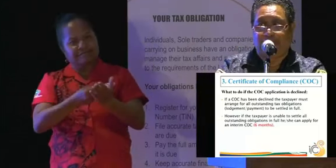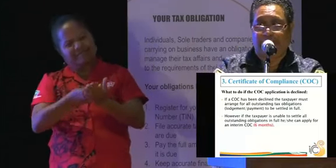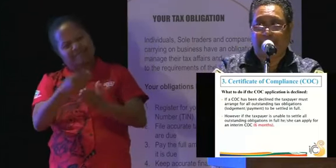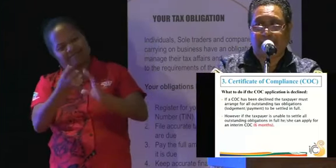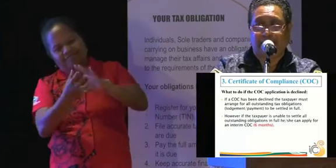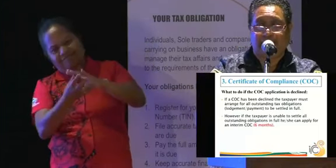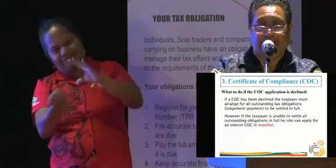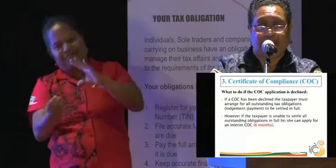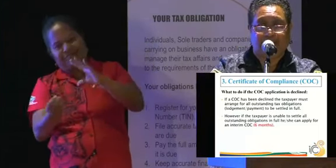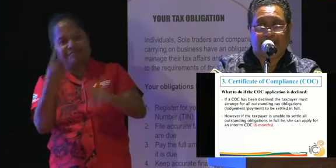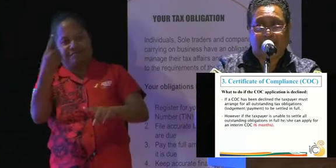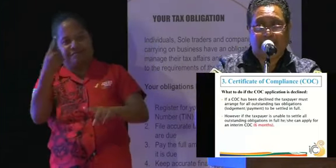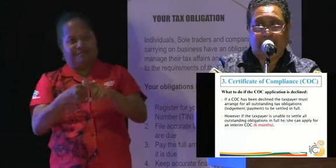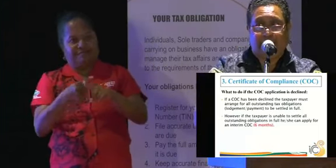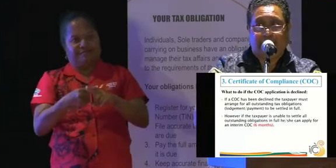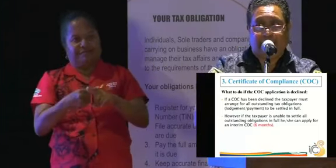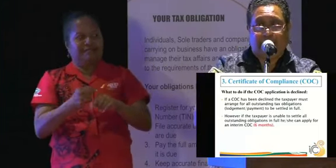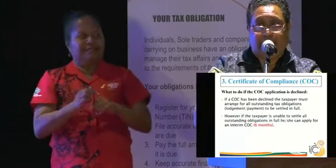of compliance.